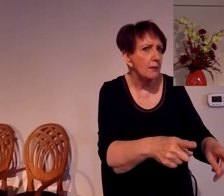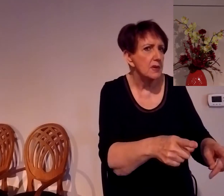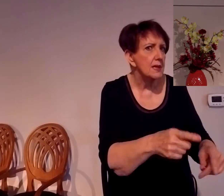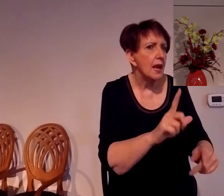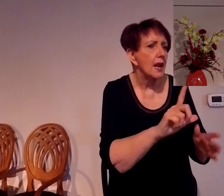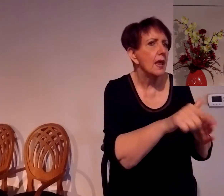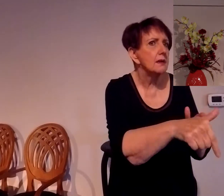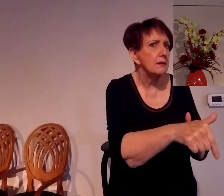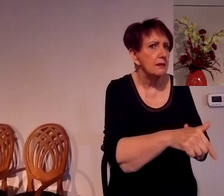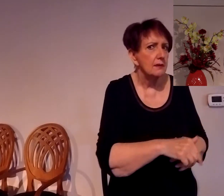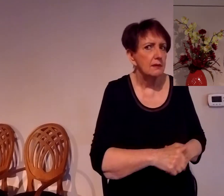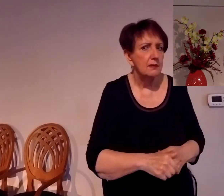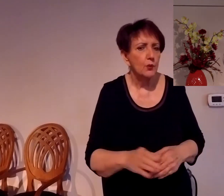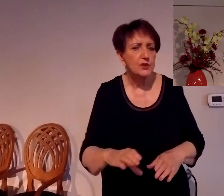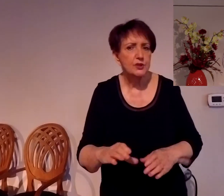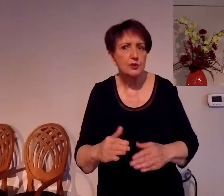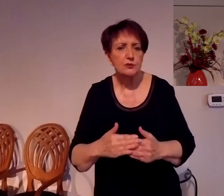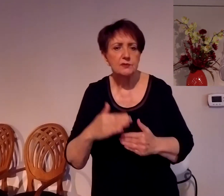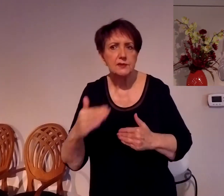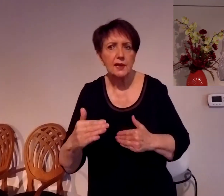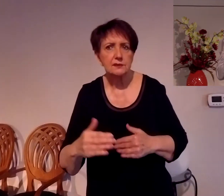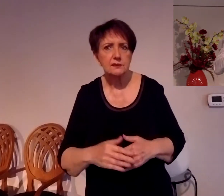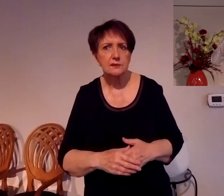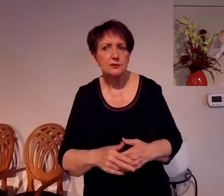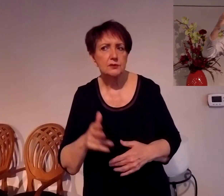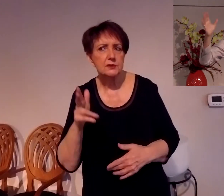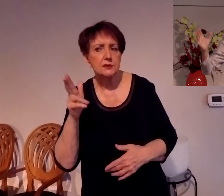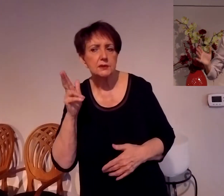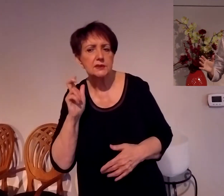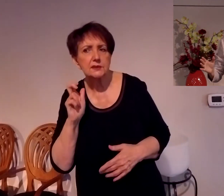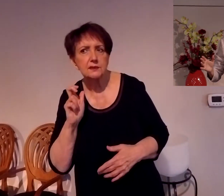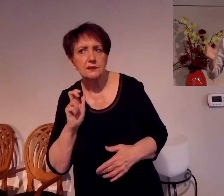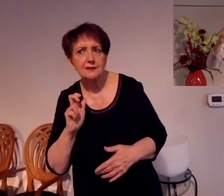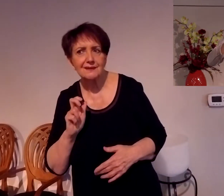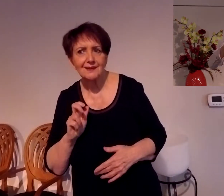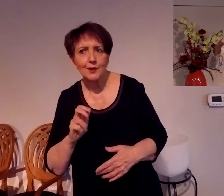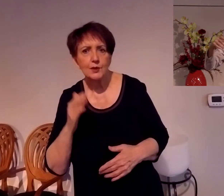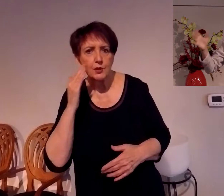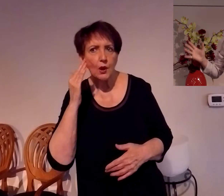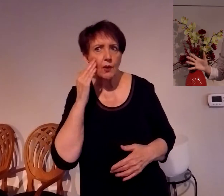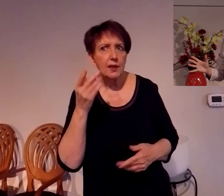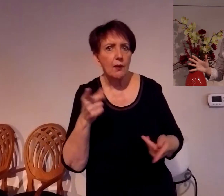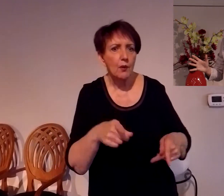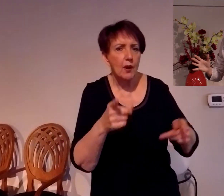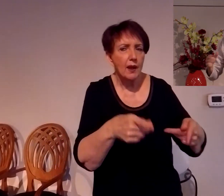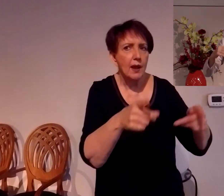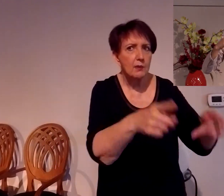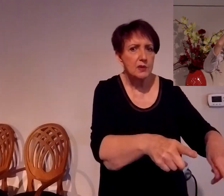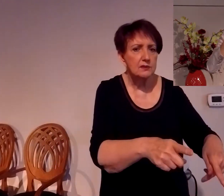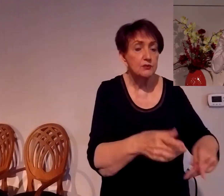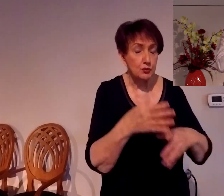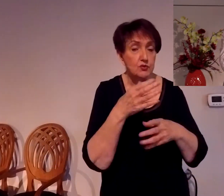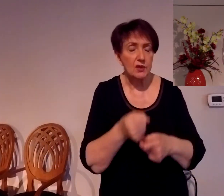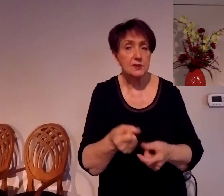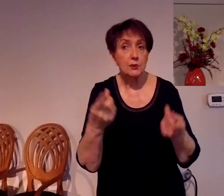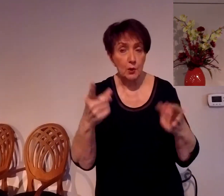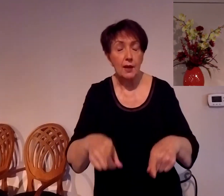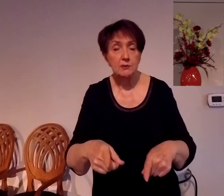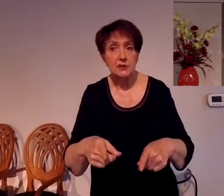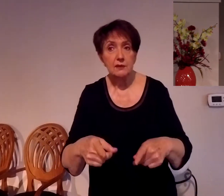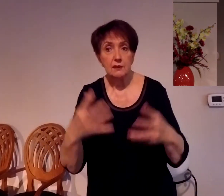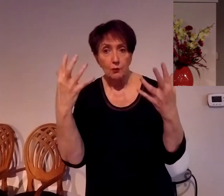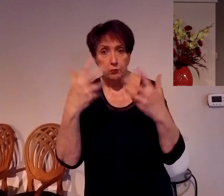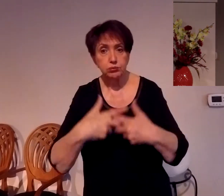happens, what to do next? You're just eavesdropping, knowing how it's all going to play out, or if you don't, you trust that it does, etc.,